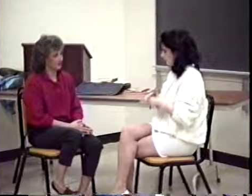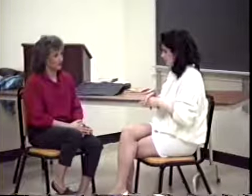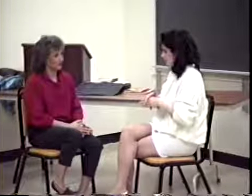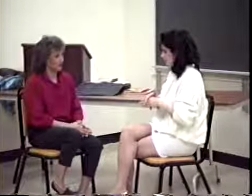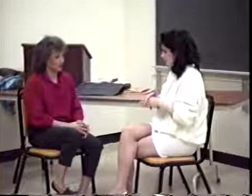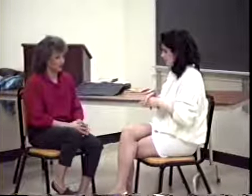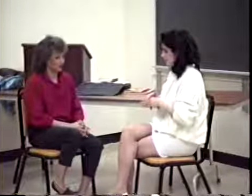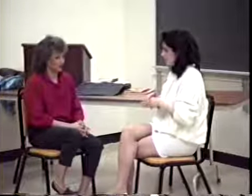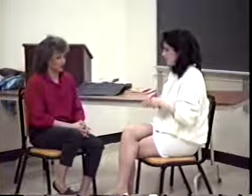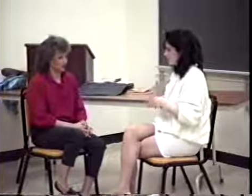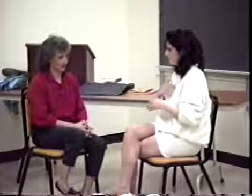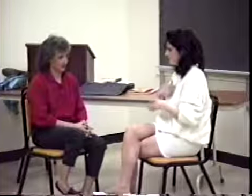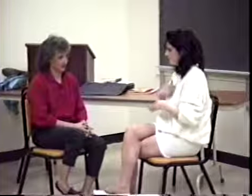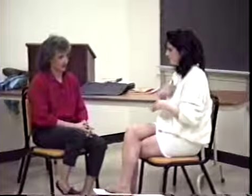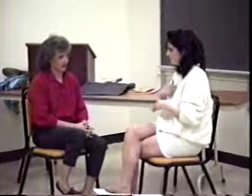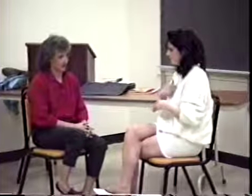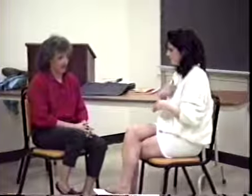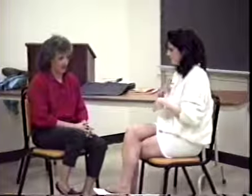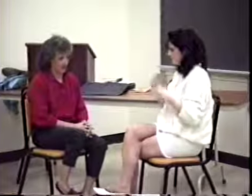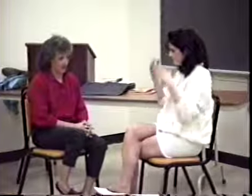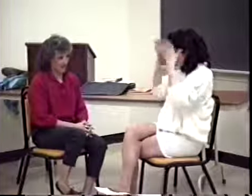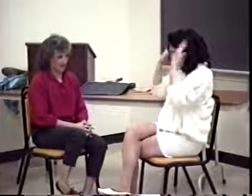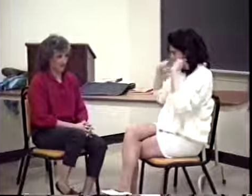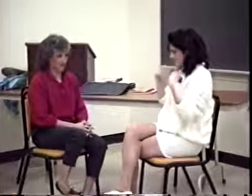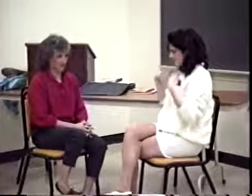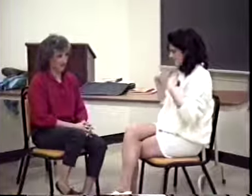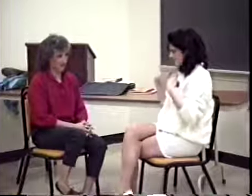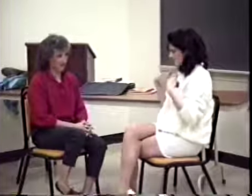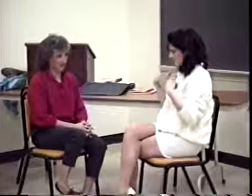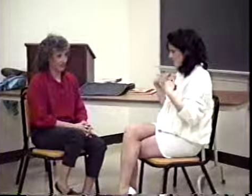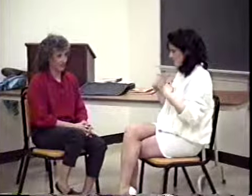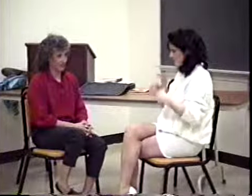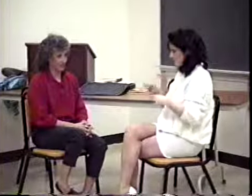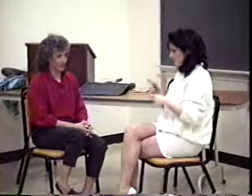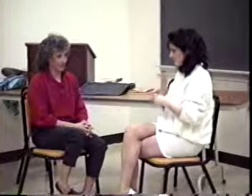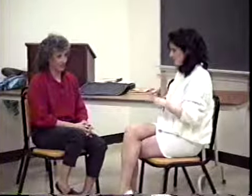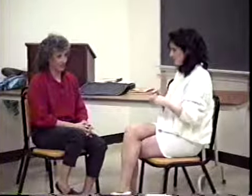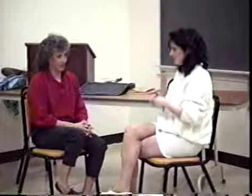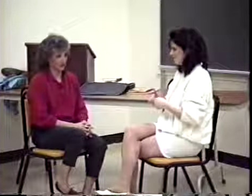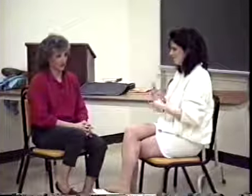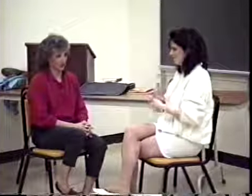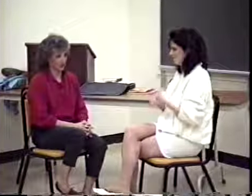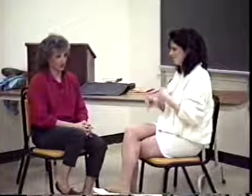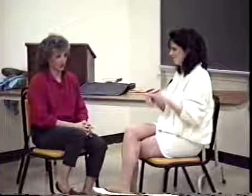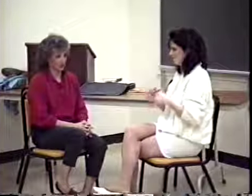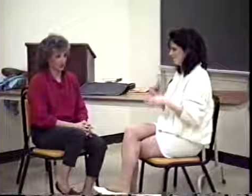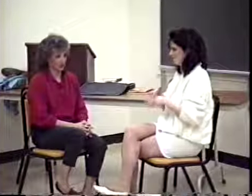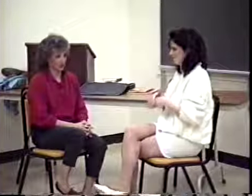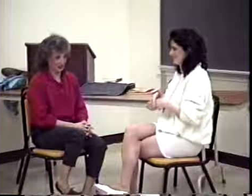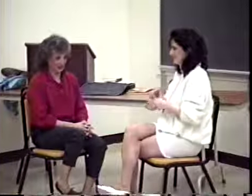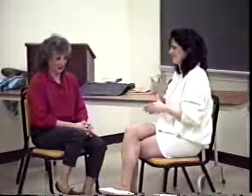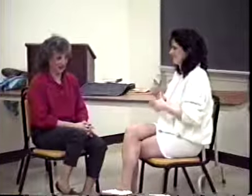Her name. your name is the woman who trades dead horses.